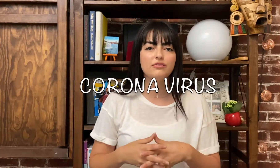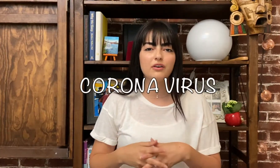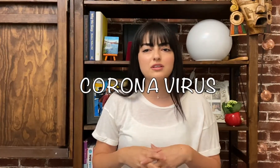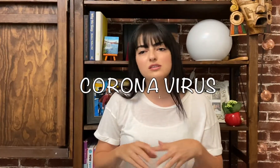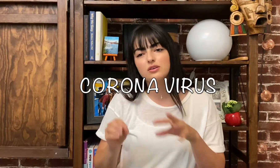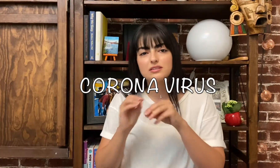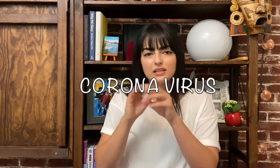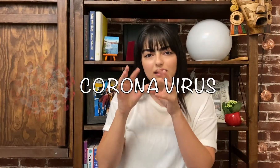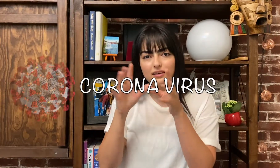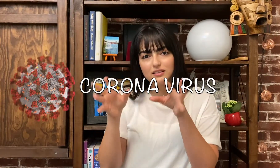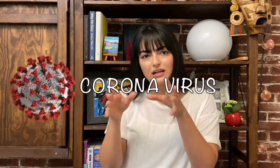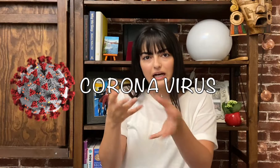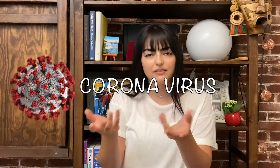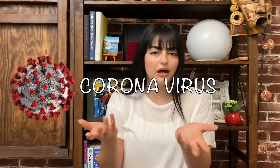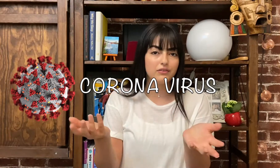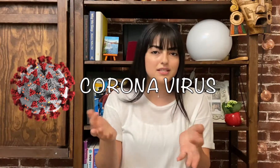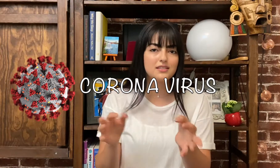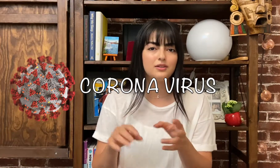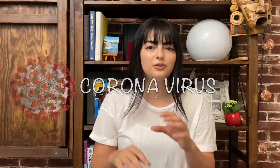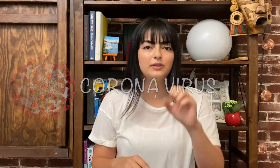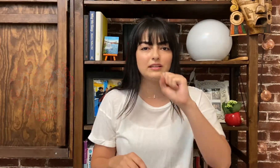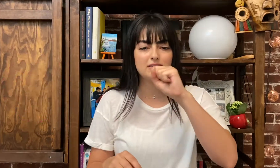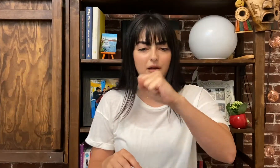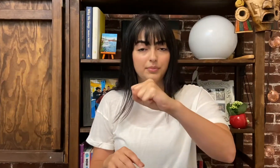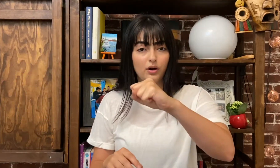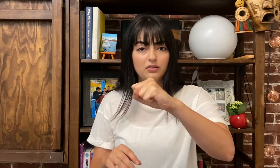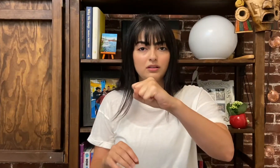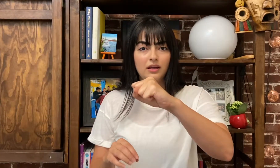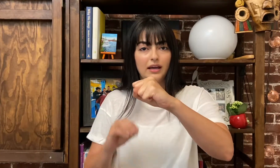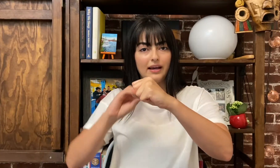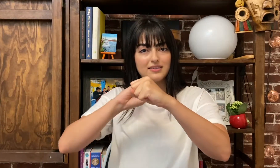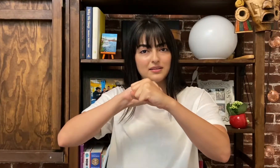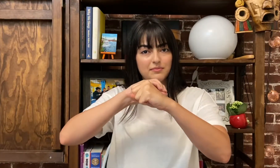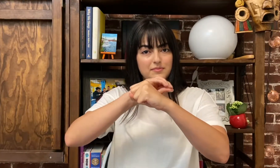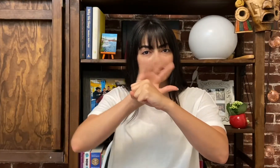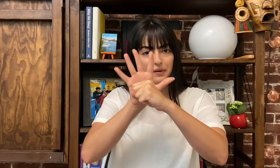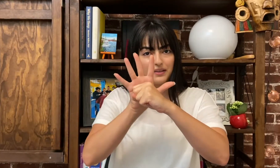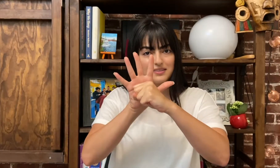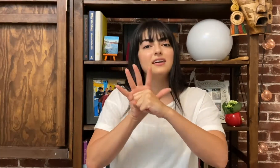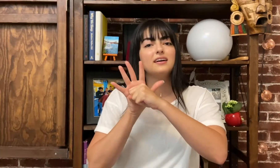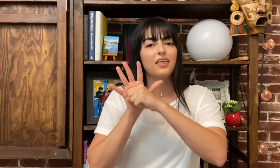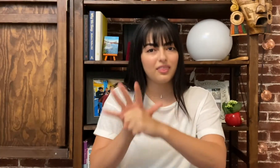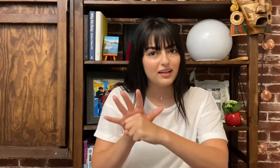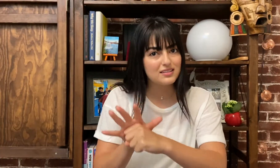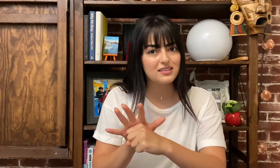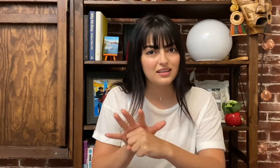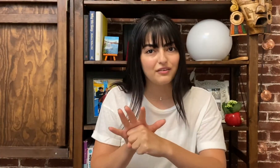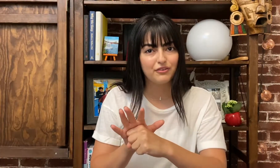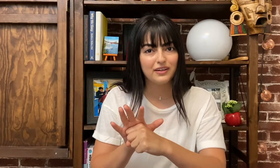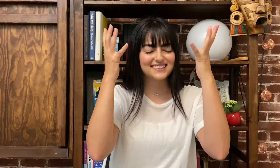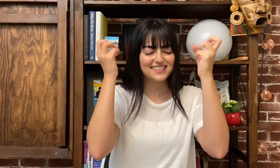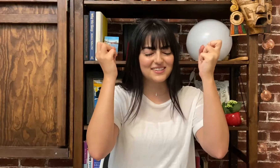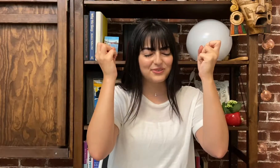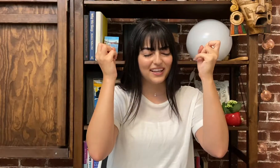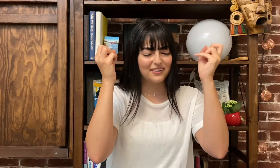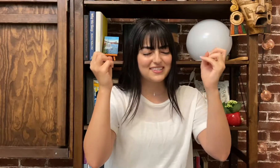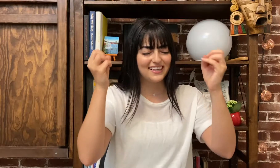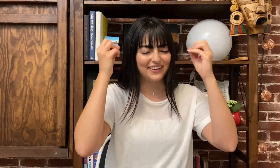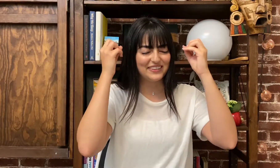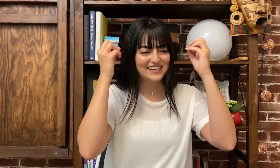coronavirus looks like a virus, you know? It's a ball and it has some spikes. That's the sign for it. This is why I love sign language. It makes